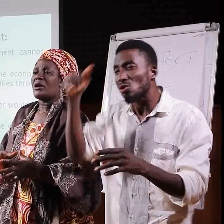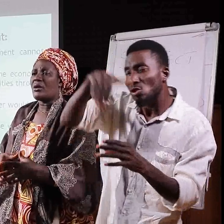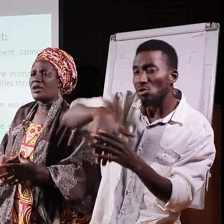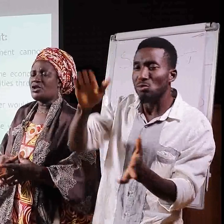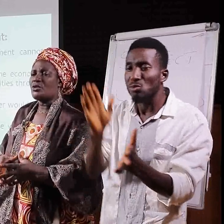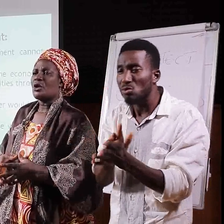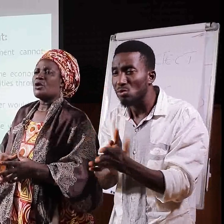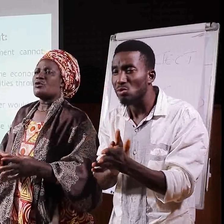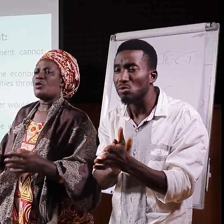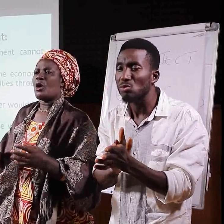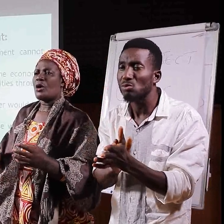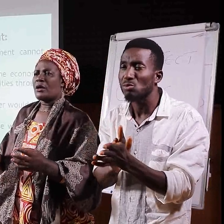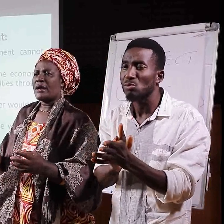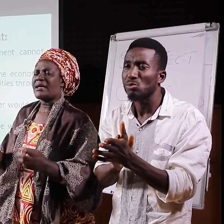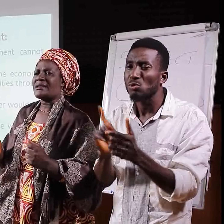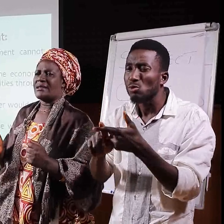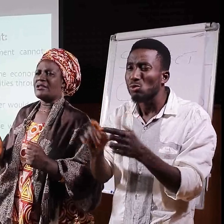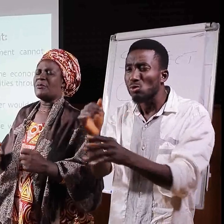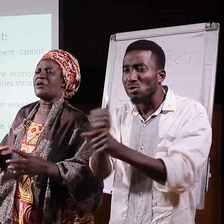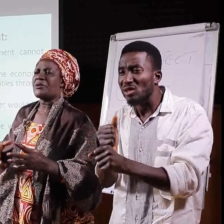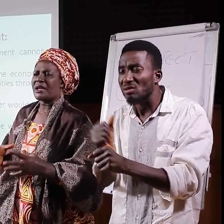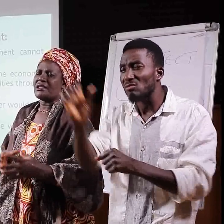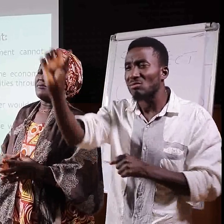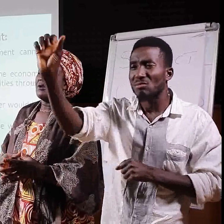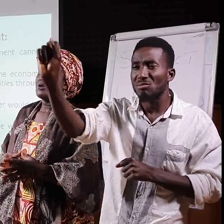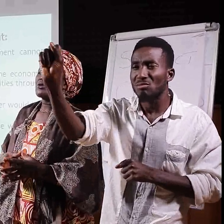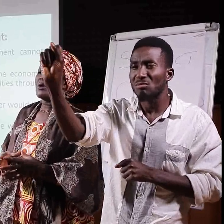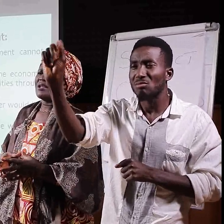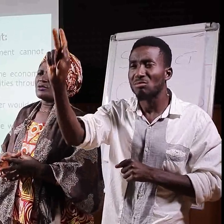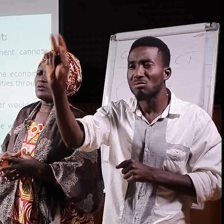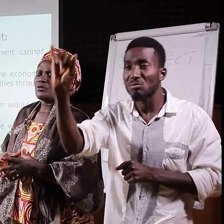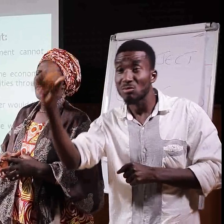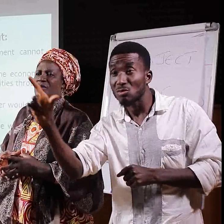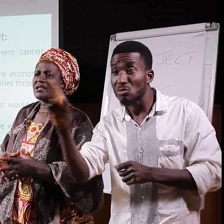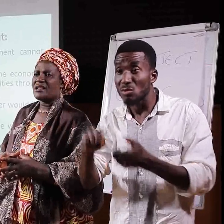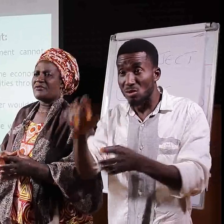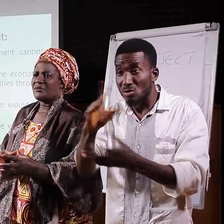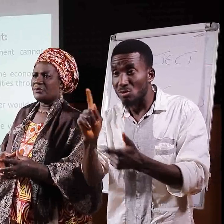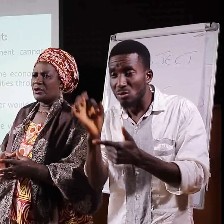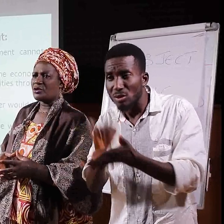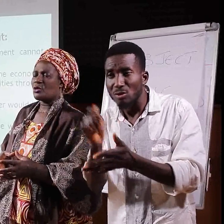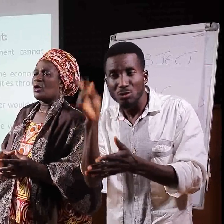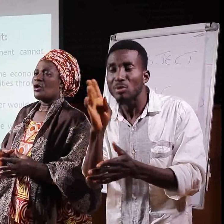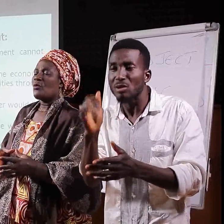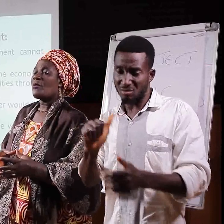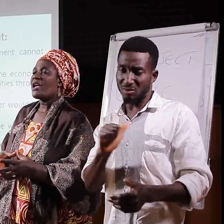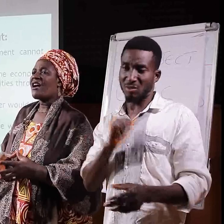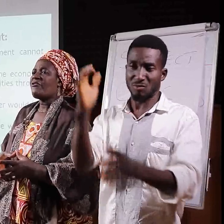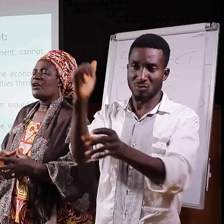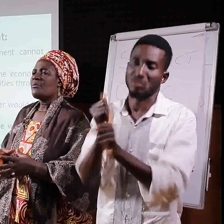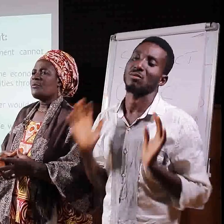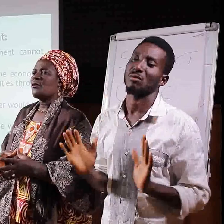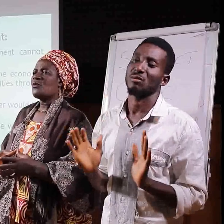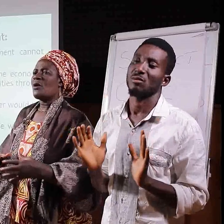they encourage you to get skills, be creative, so as to be self-employed. So when we